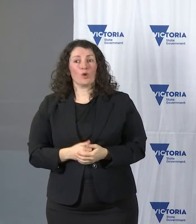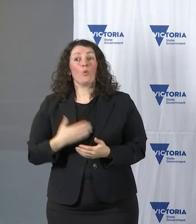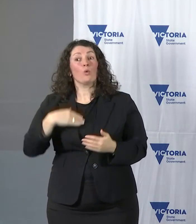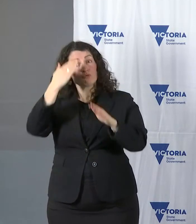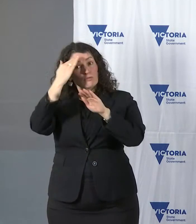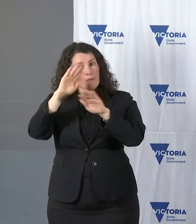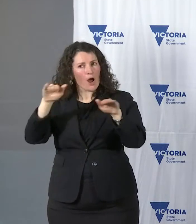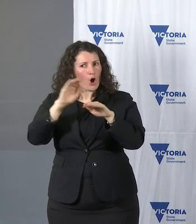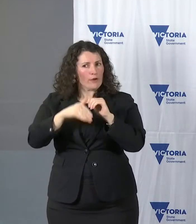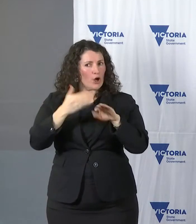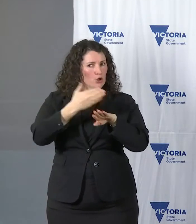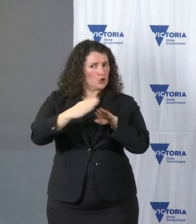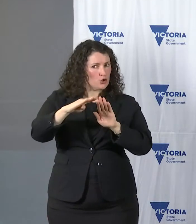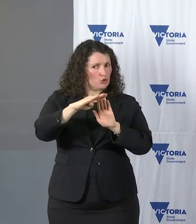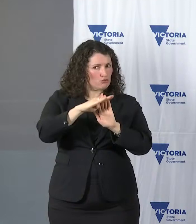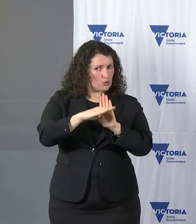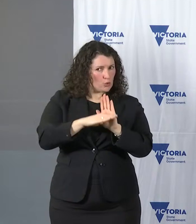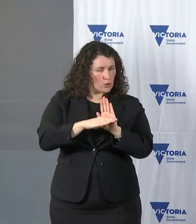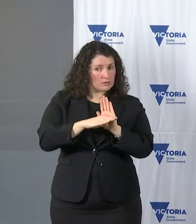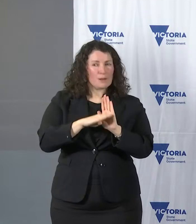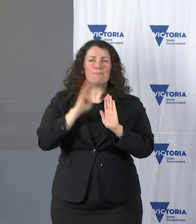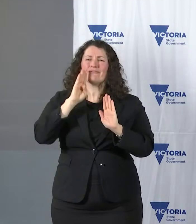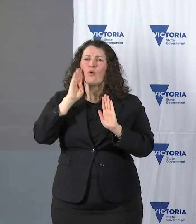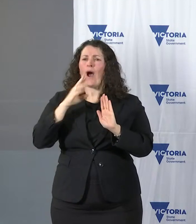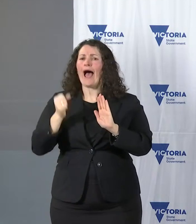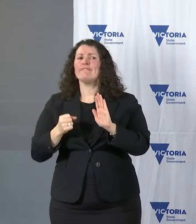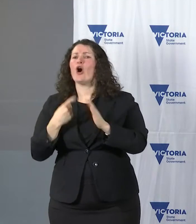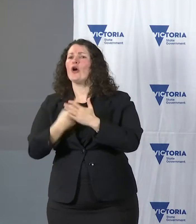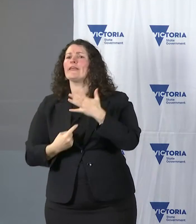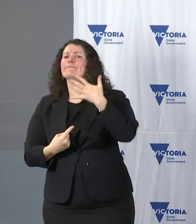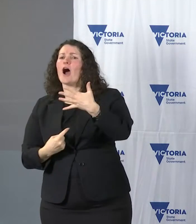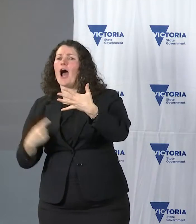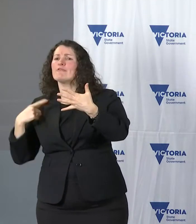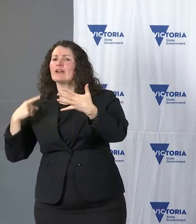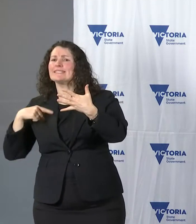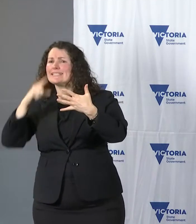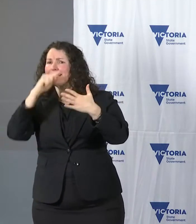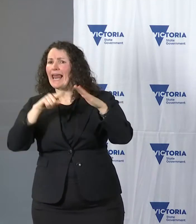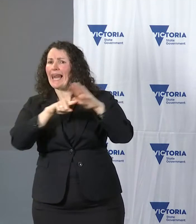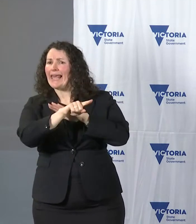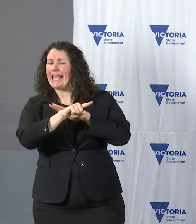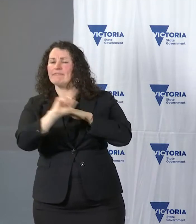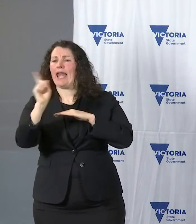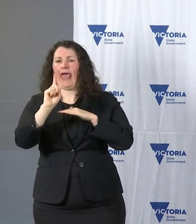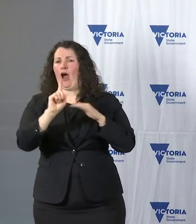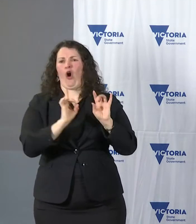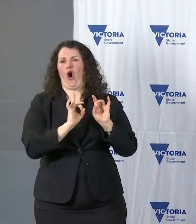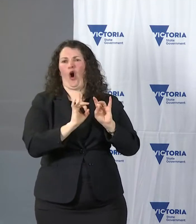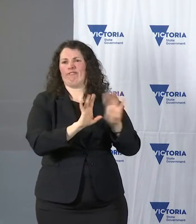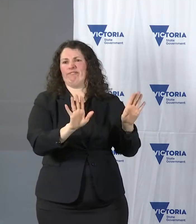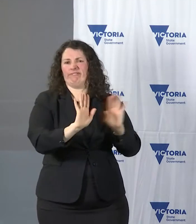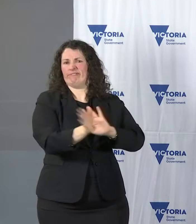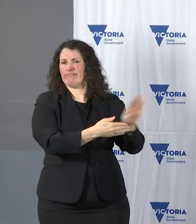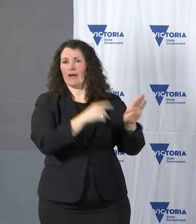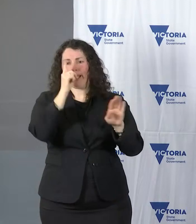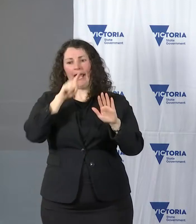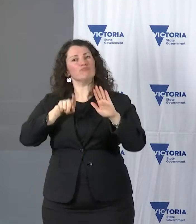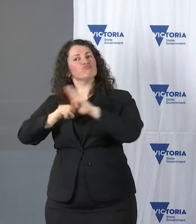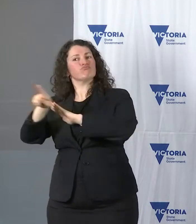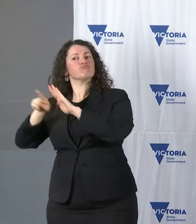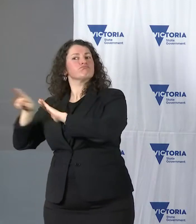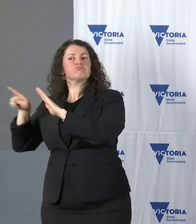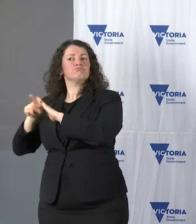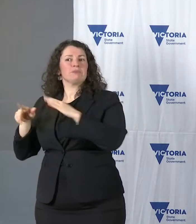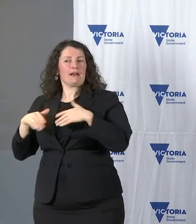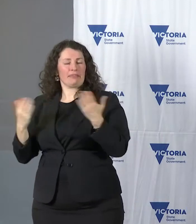no restrictions on the reasons to leave home, but staying COVID safe remains very important. There are no restrictions on travelling